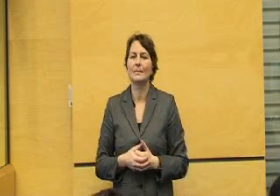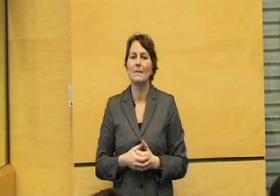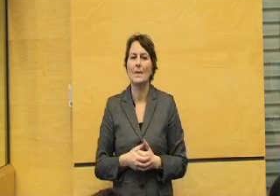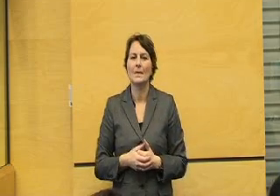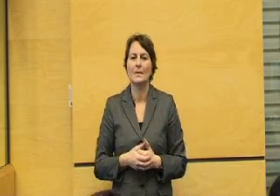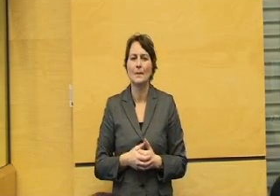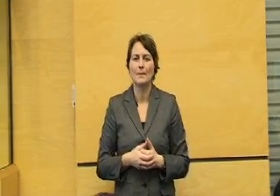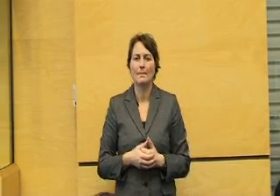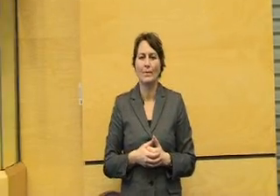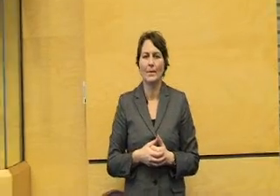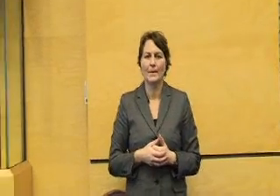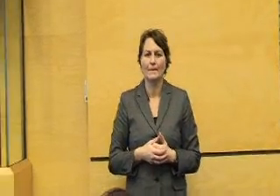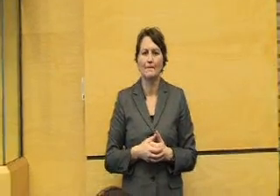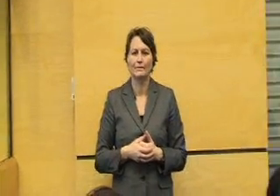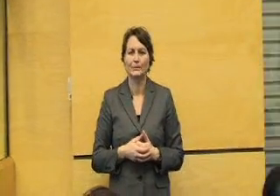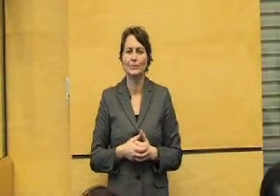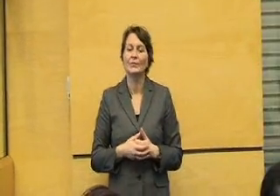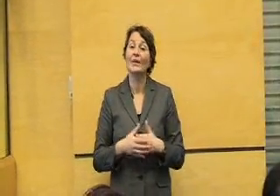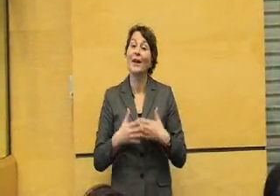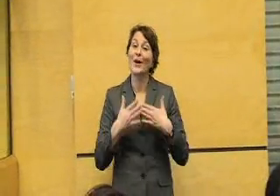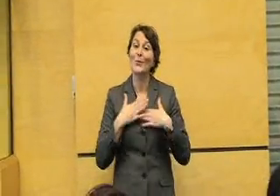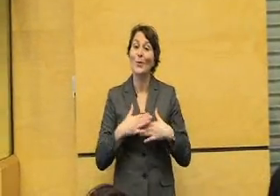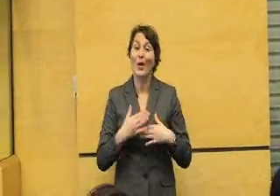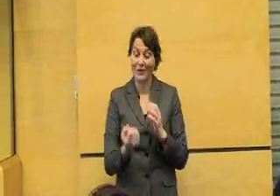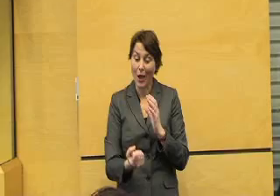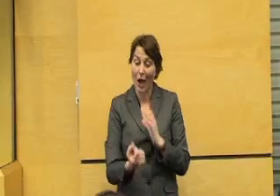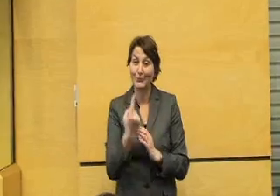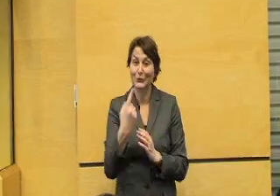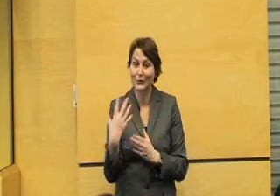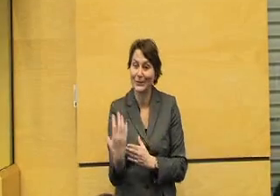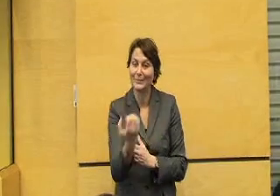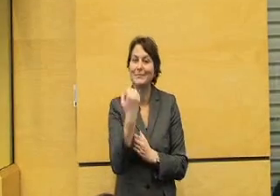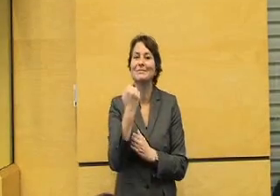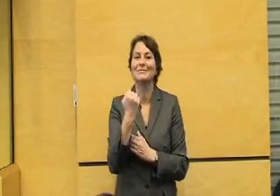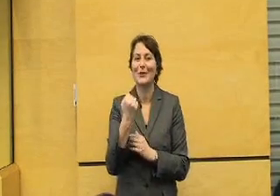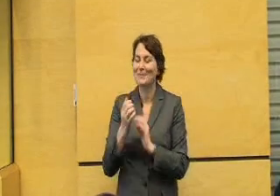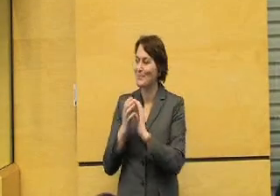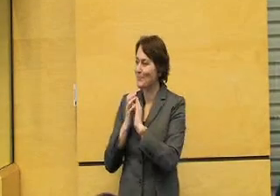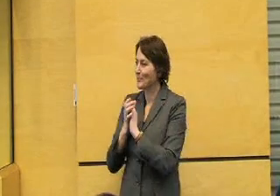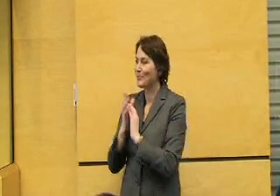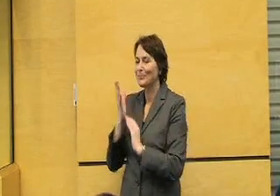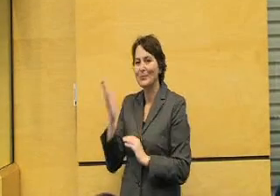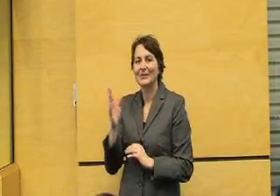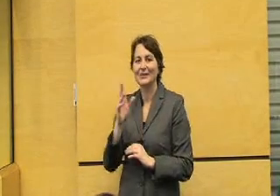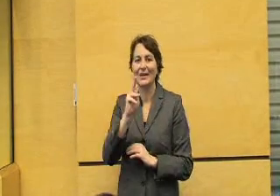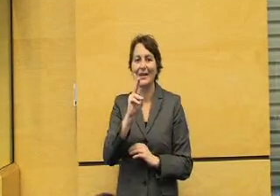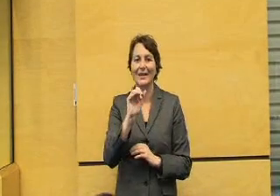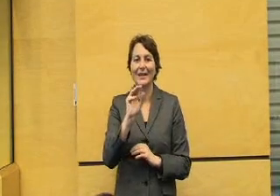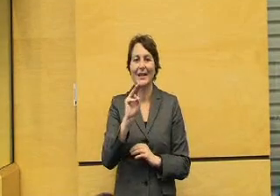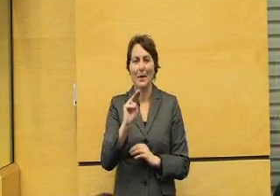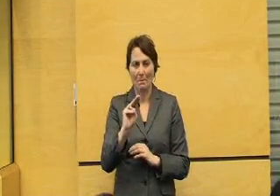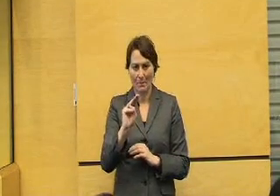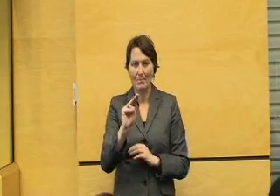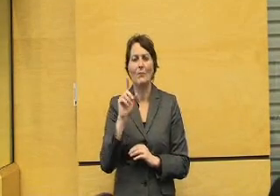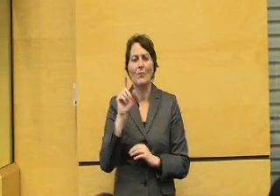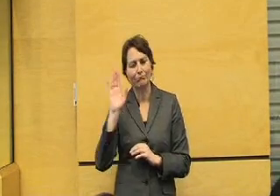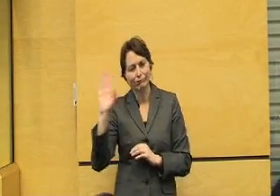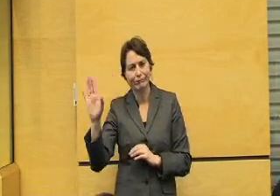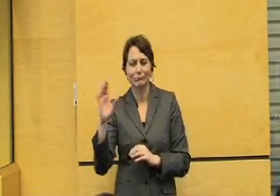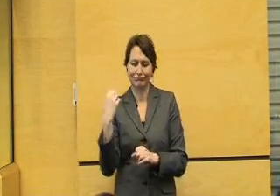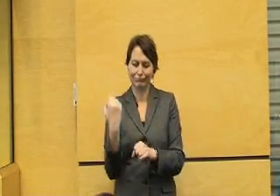this opportunity to congratulate Mr. Kim for the excellent work that he has done as rapporteur.